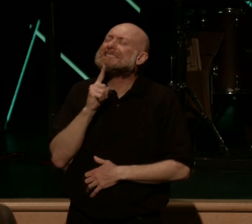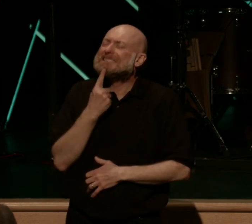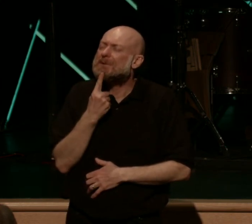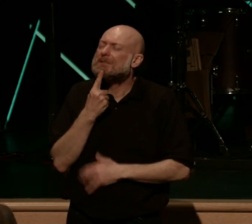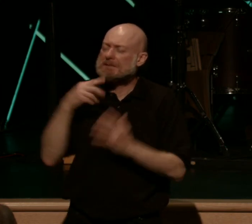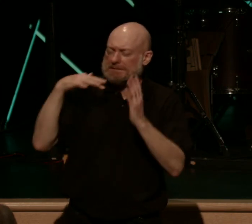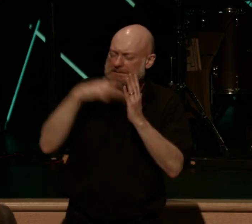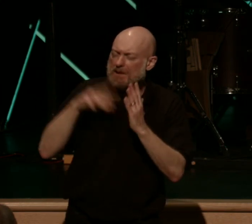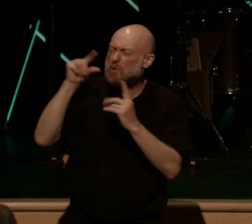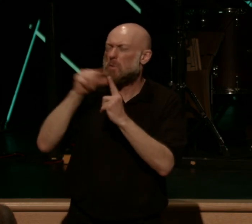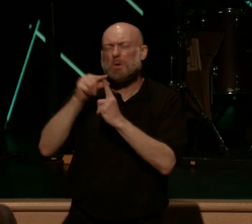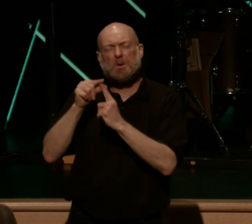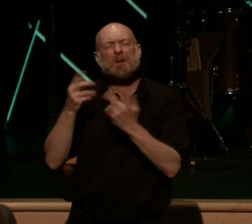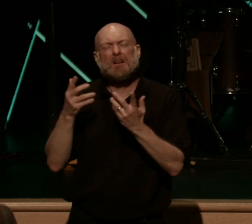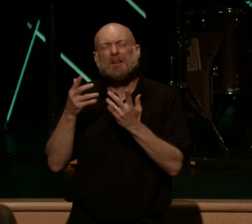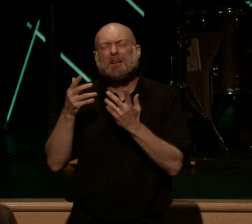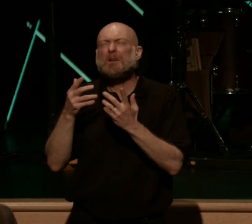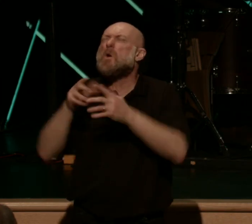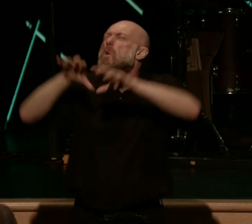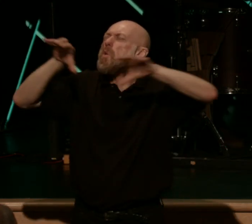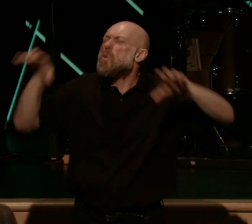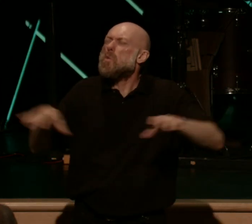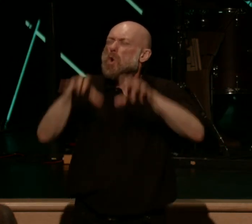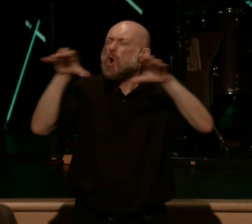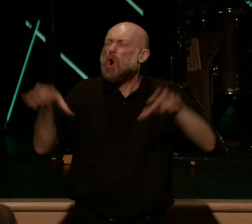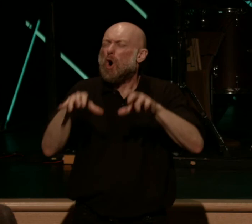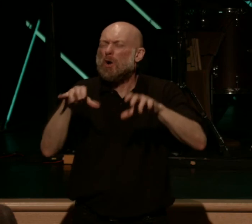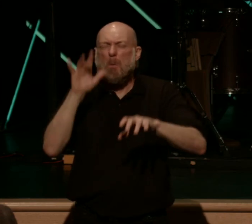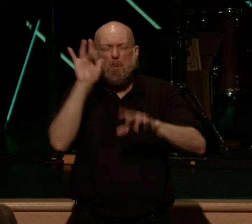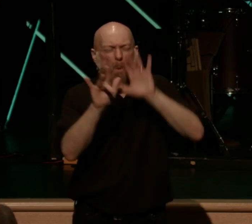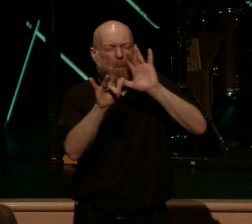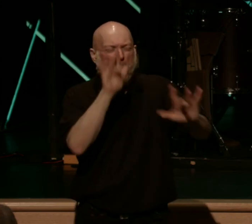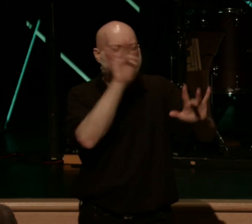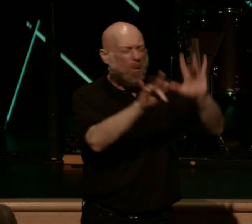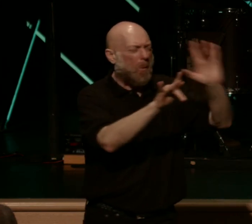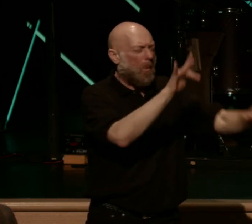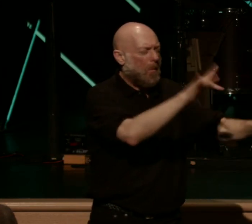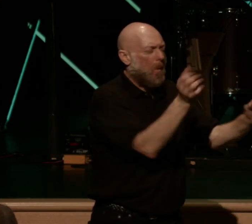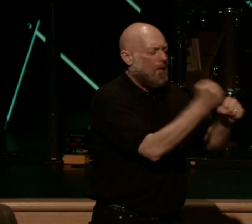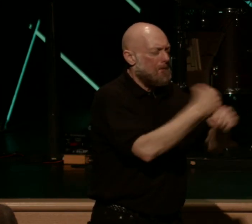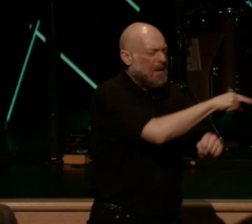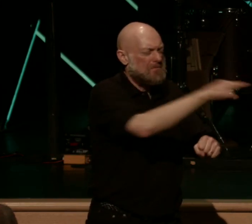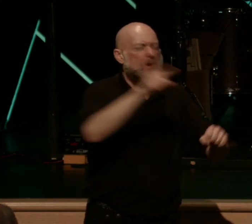your word. Would you work surrender in us tonight?